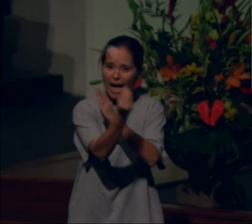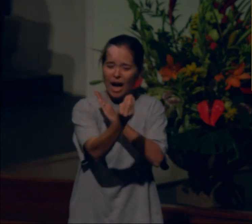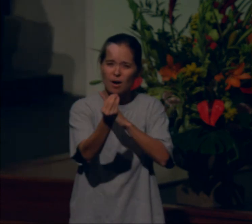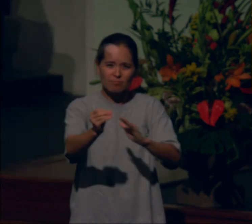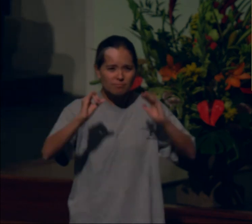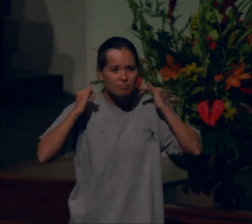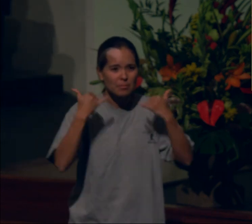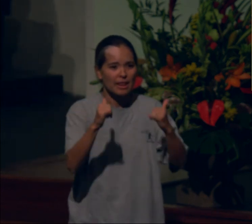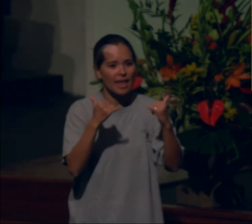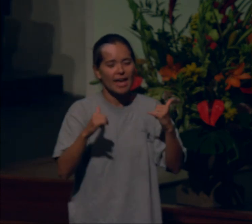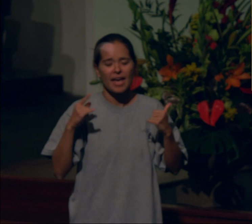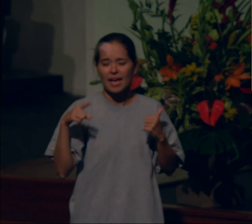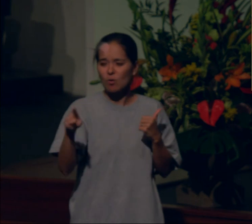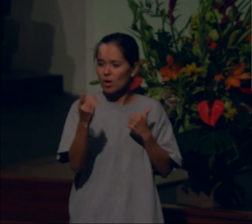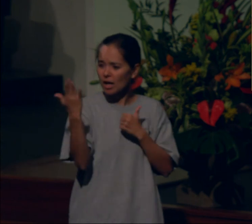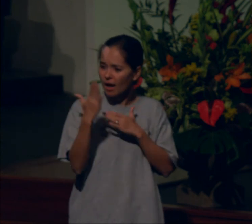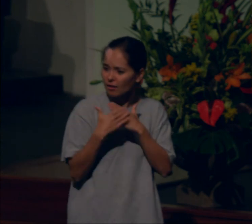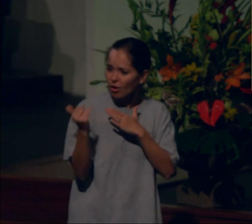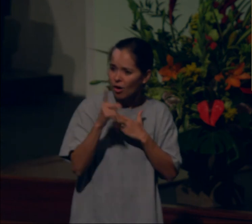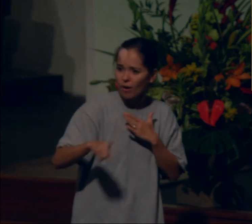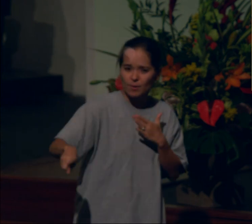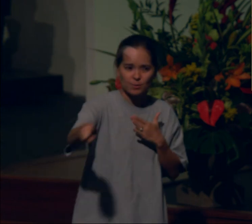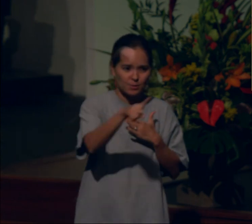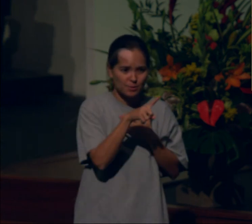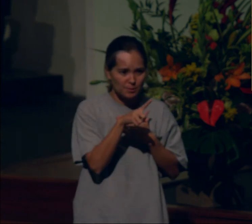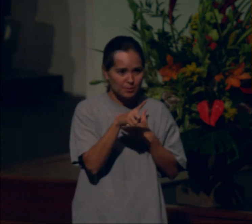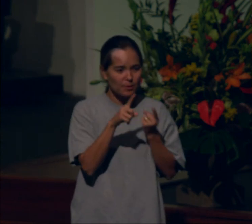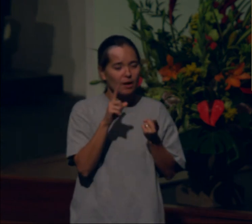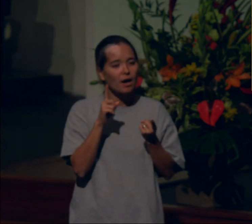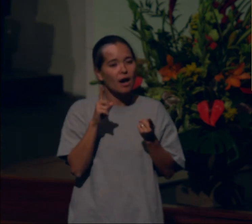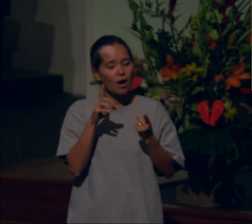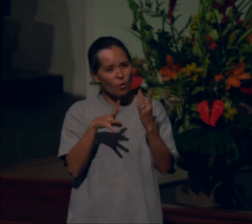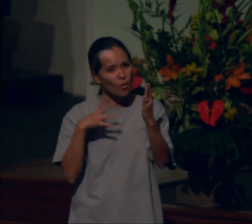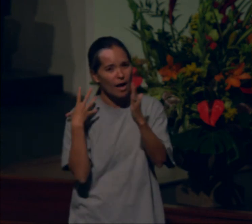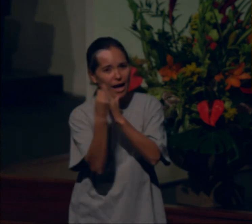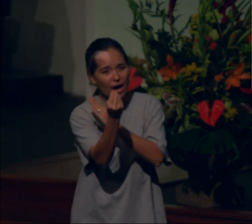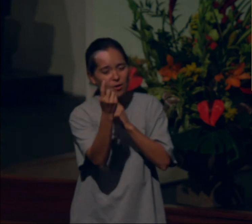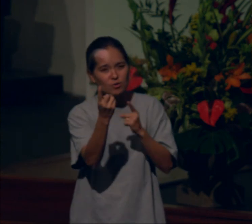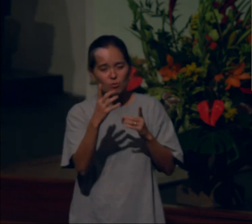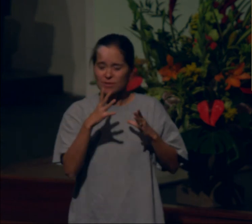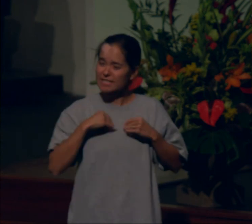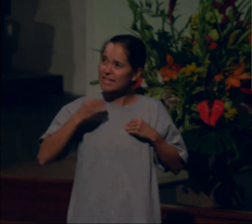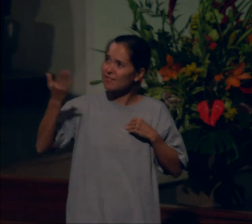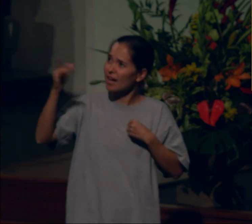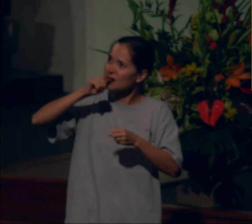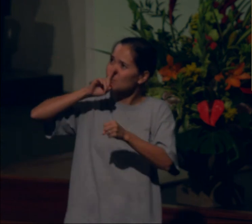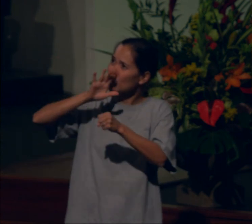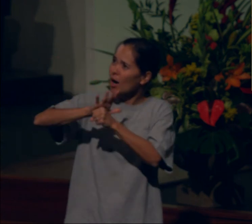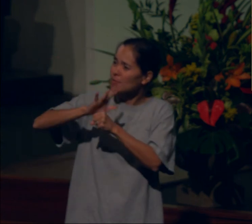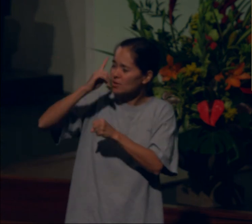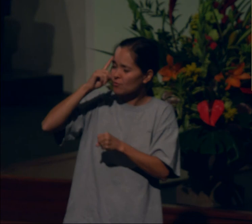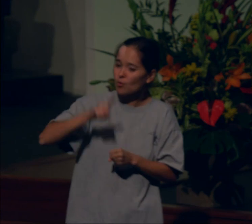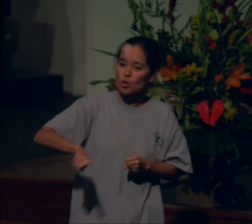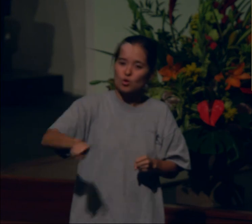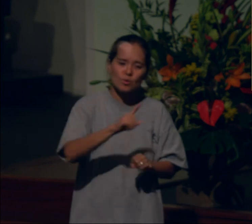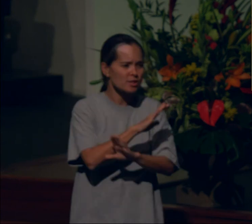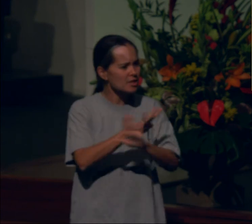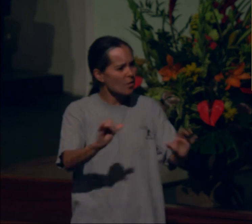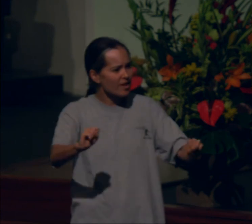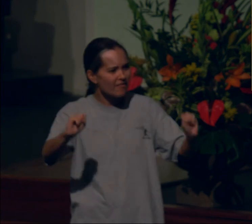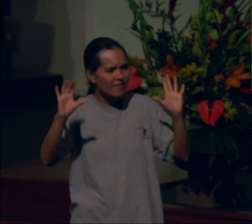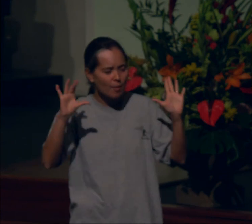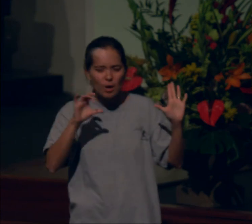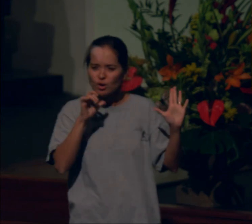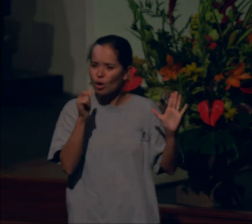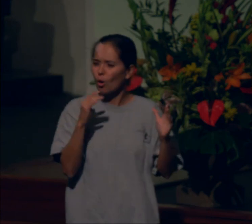out there and do what God called you to do. And go out those doors and receive the word that God has over you and not give up and not settle. In